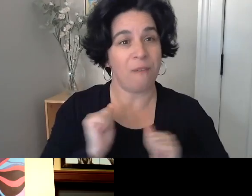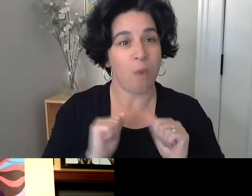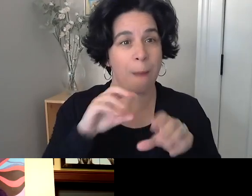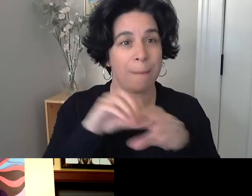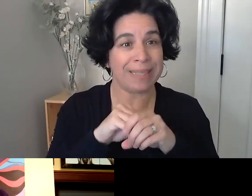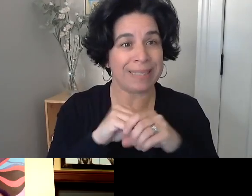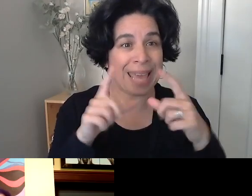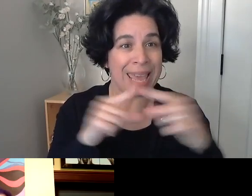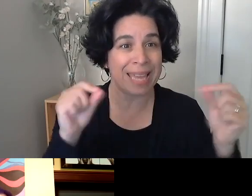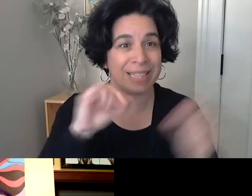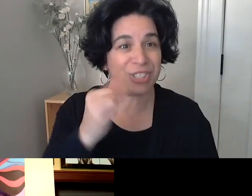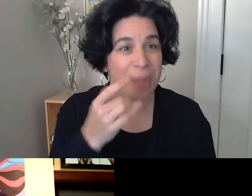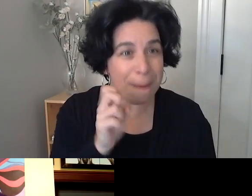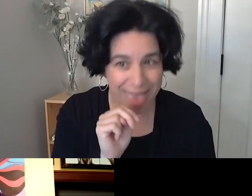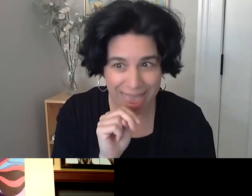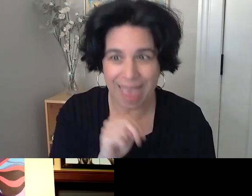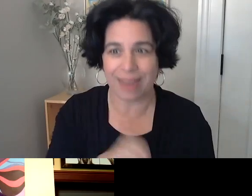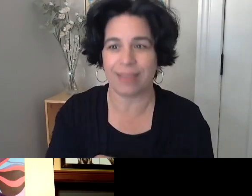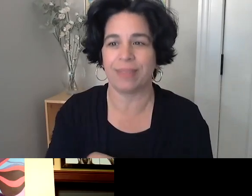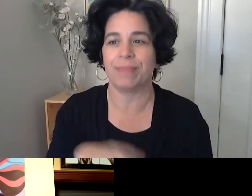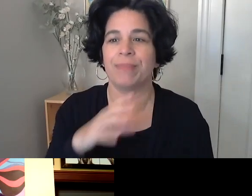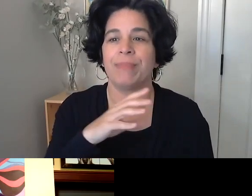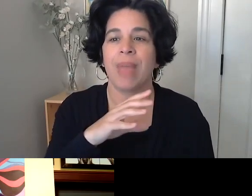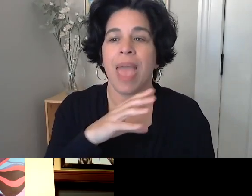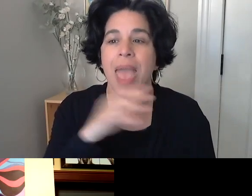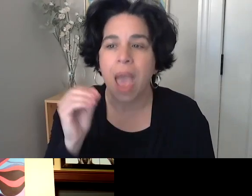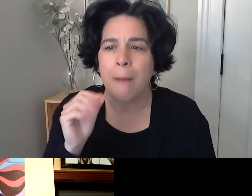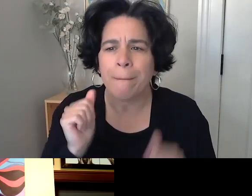a circus performance in Japan,